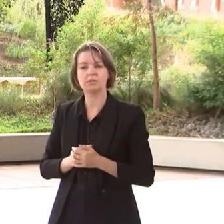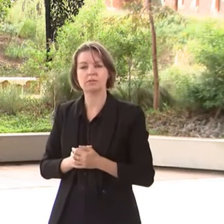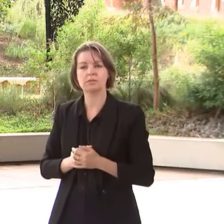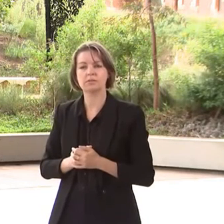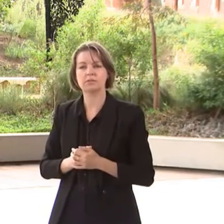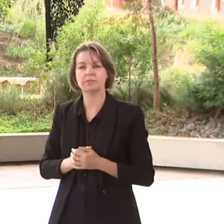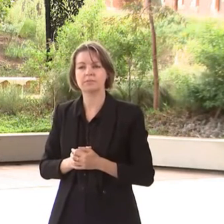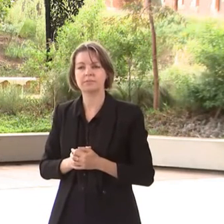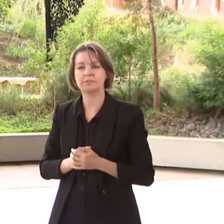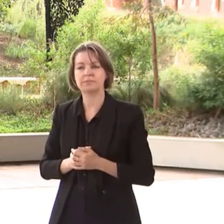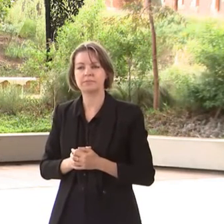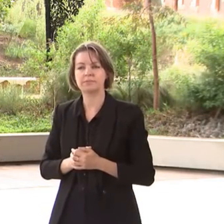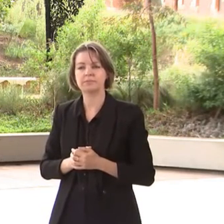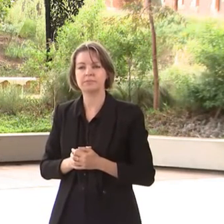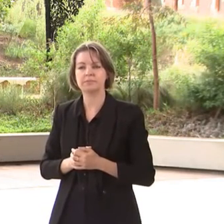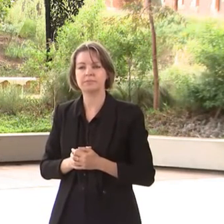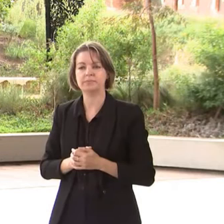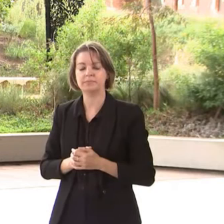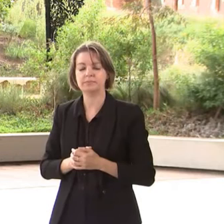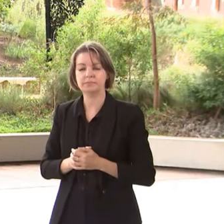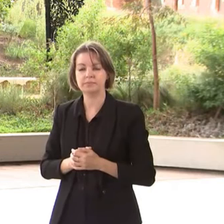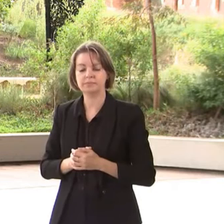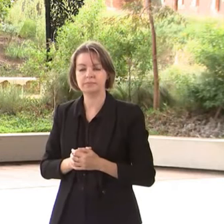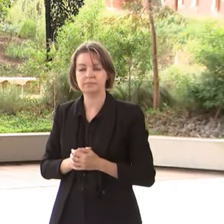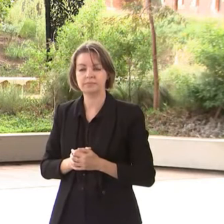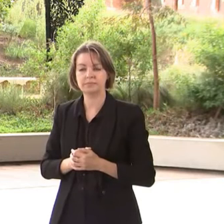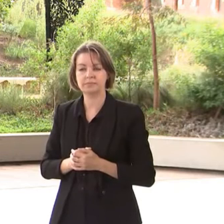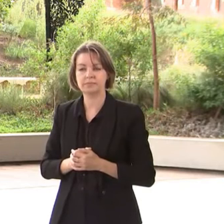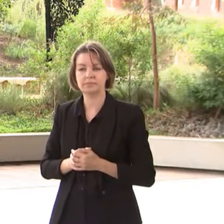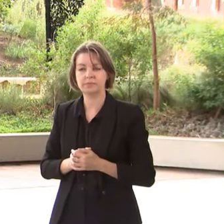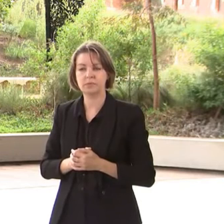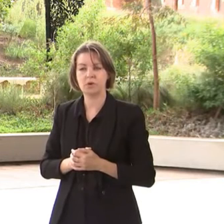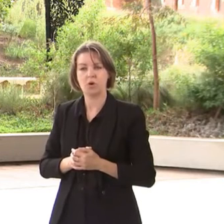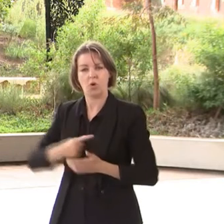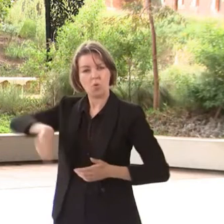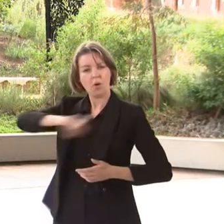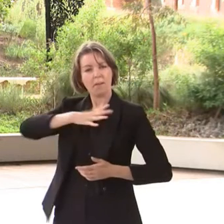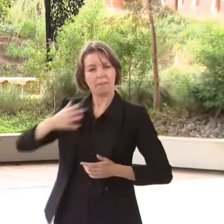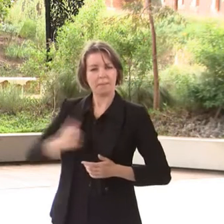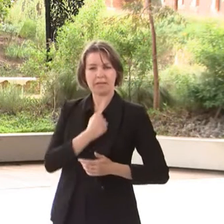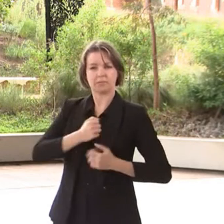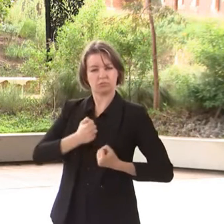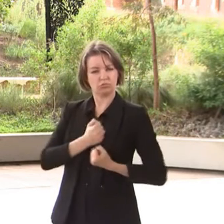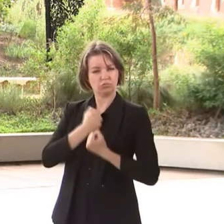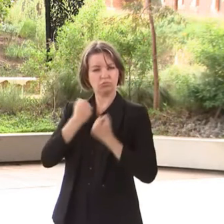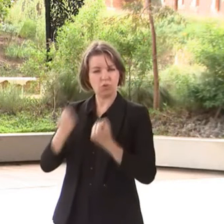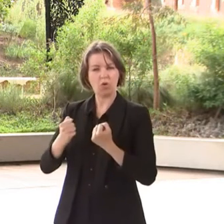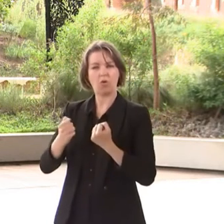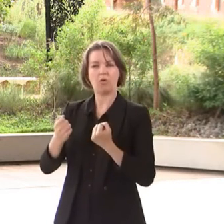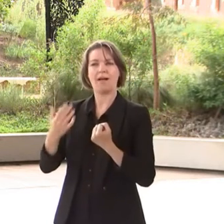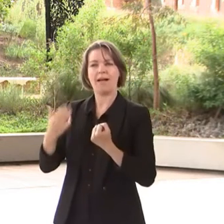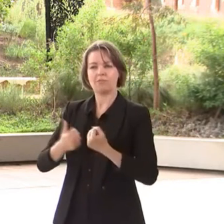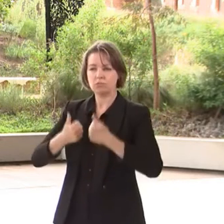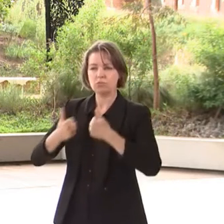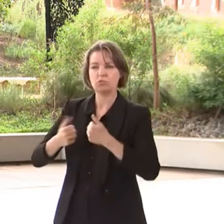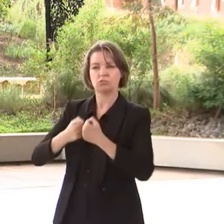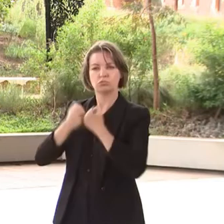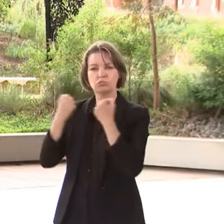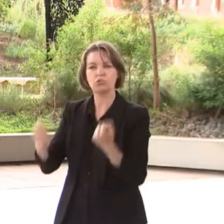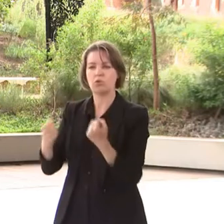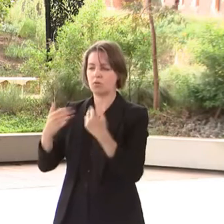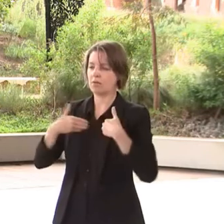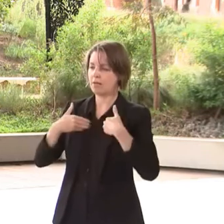but if you lead into a pandemic with strength, both on a health system and an